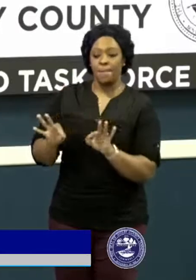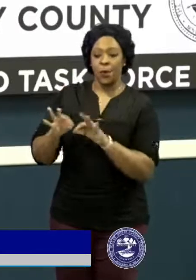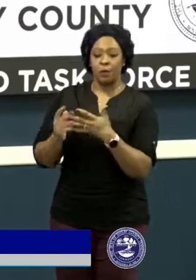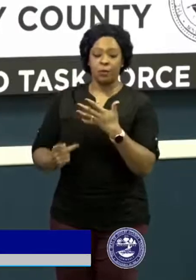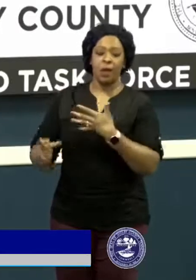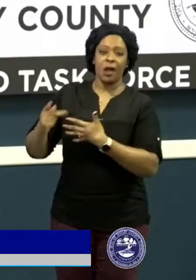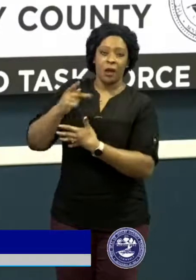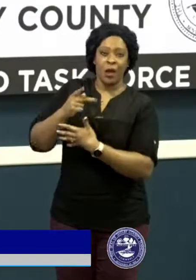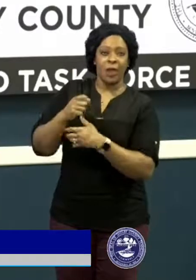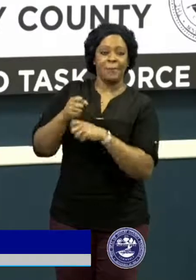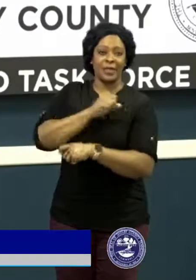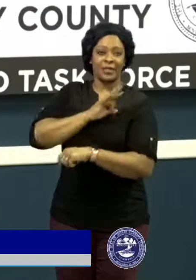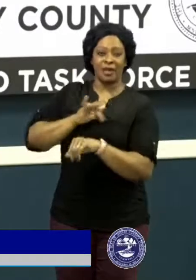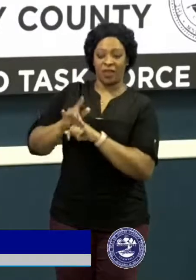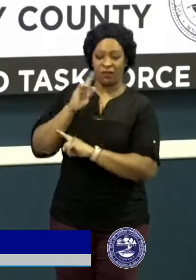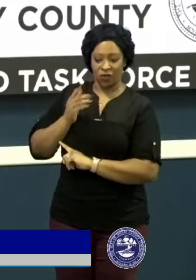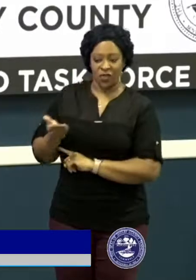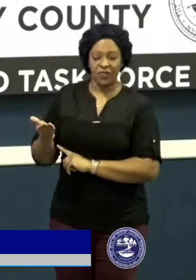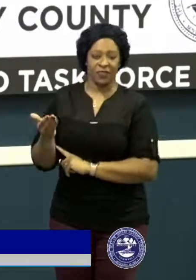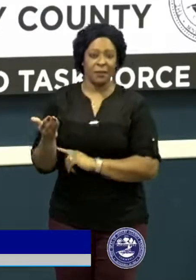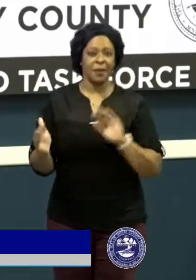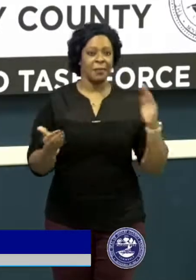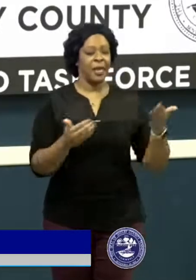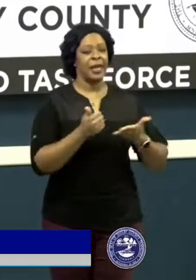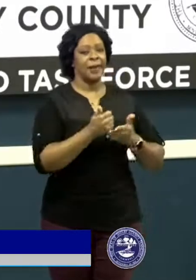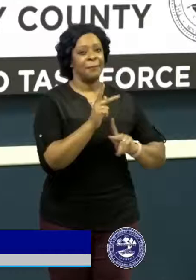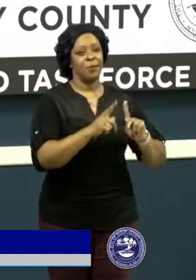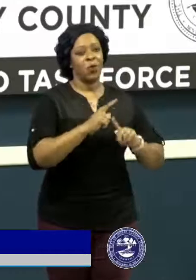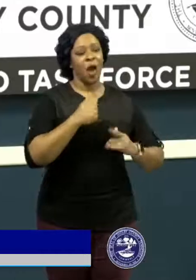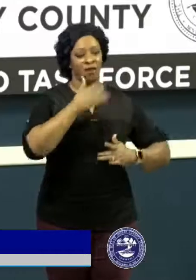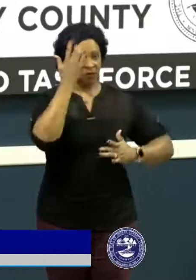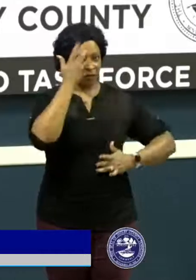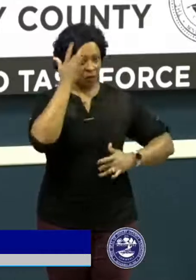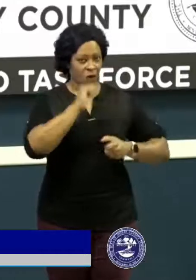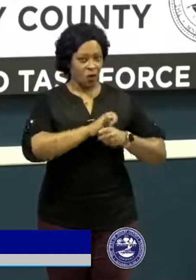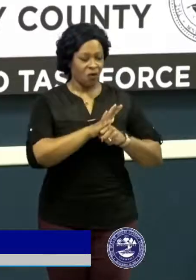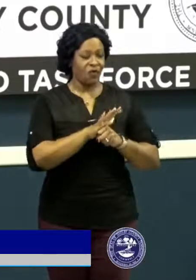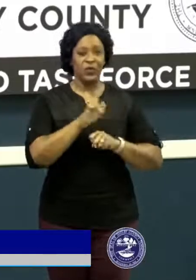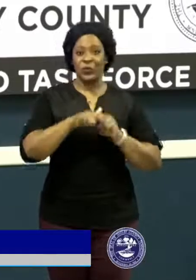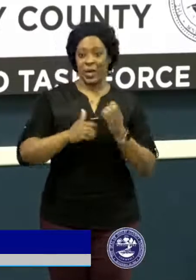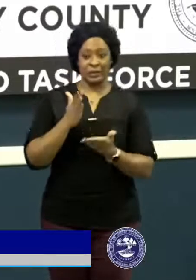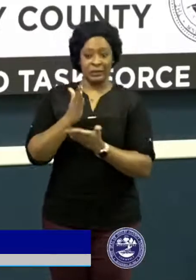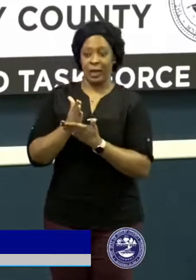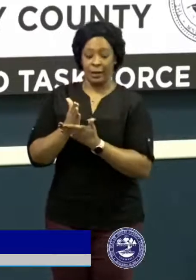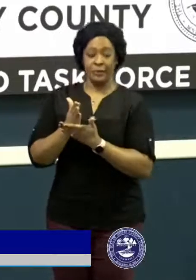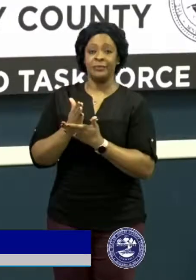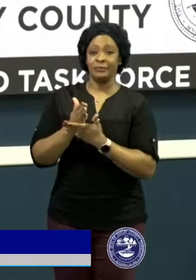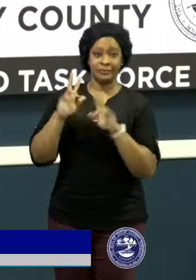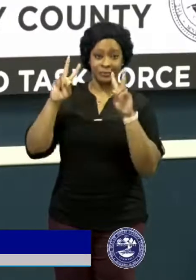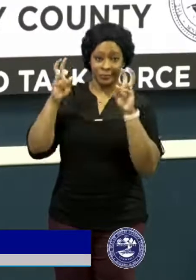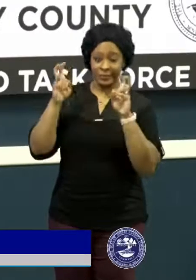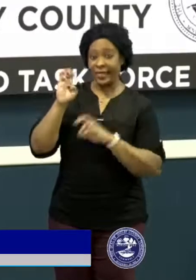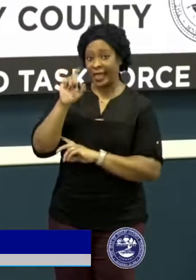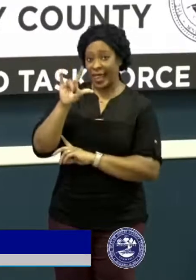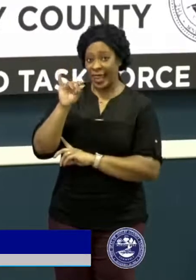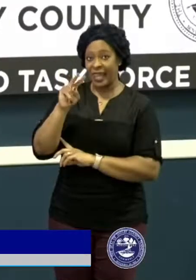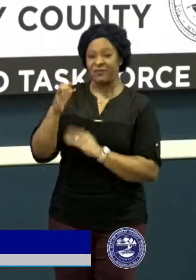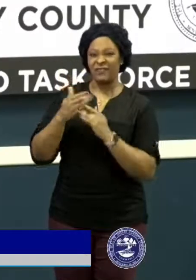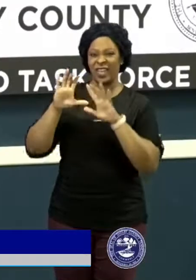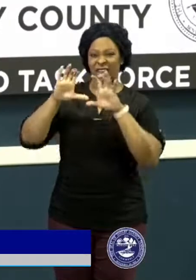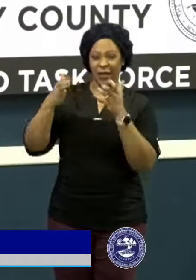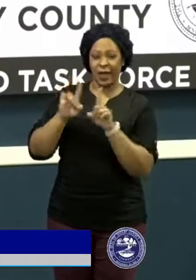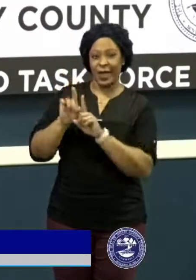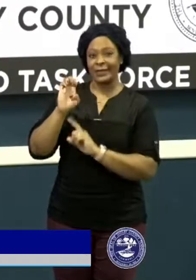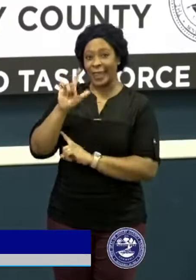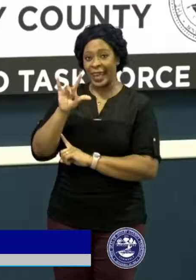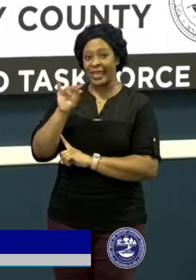their staff available to them. And that is a concern. Clearly, you can't just stop what are quote unquote electives, even though they're categorized that